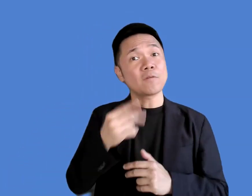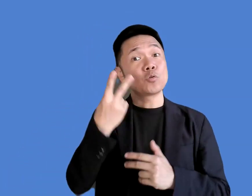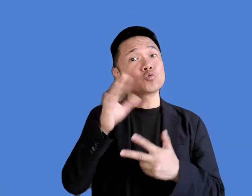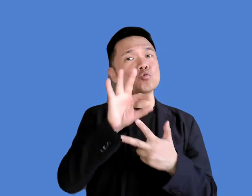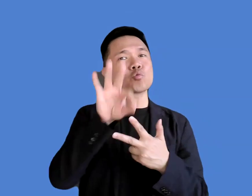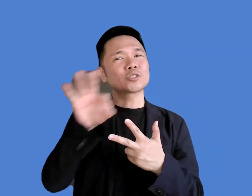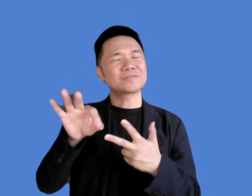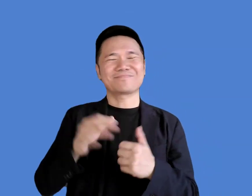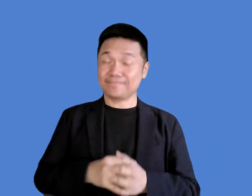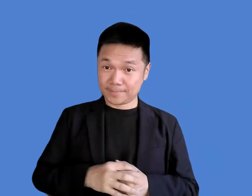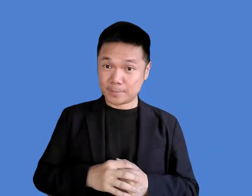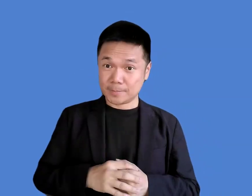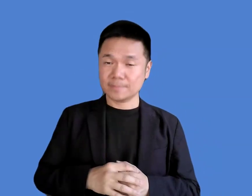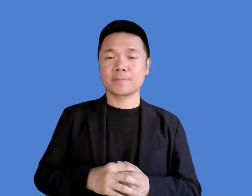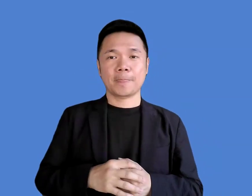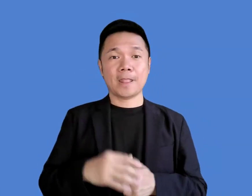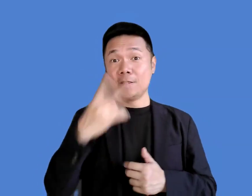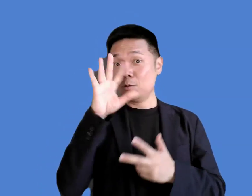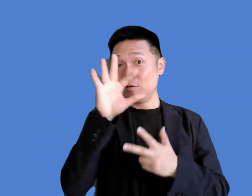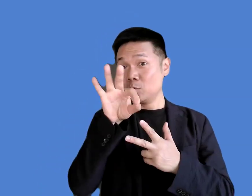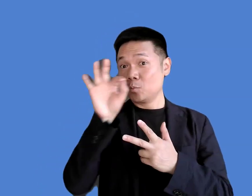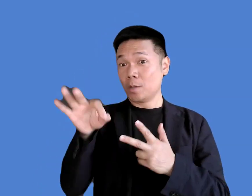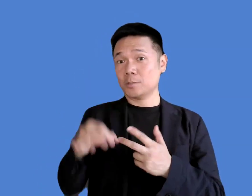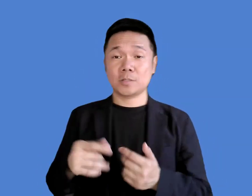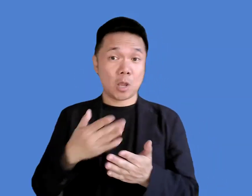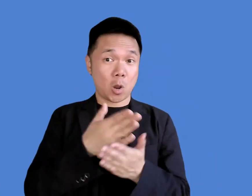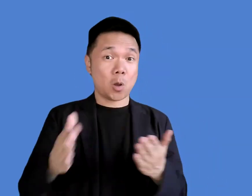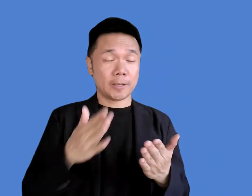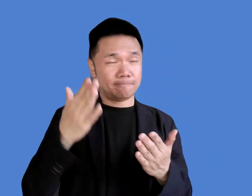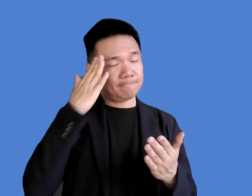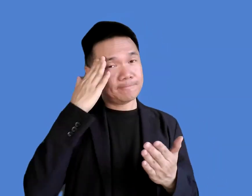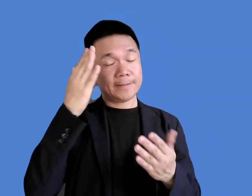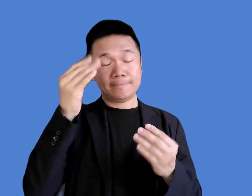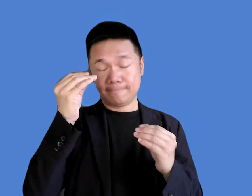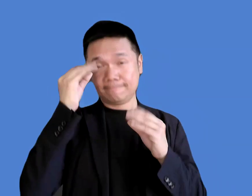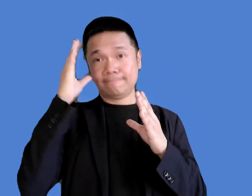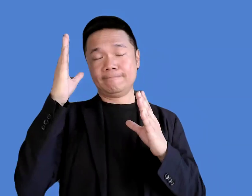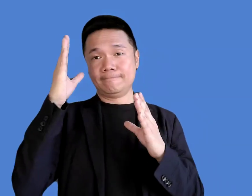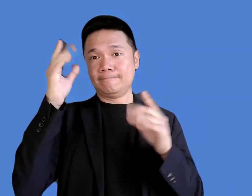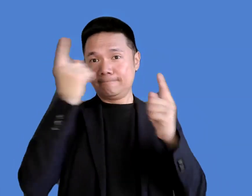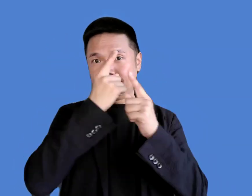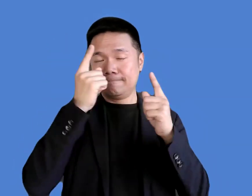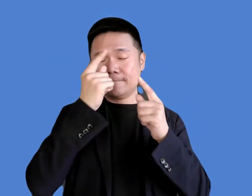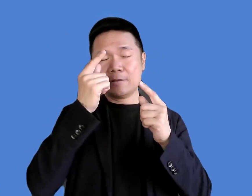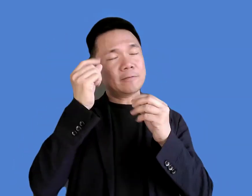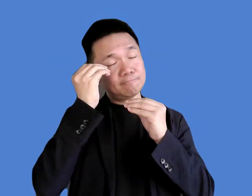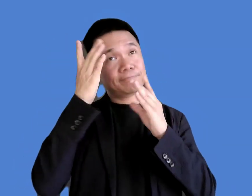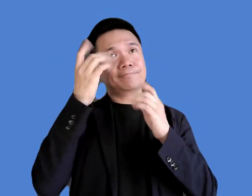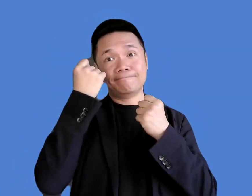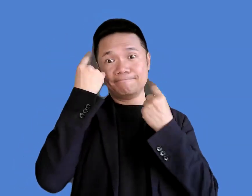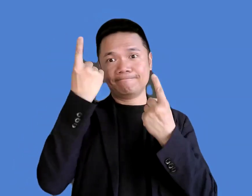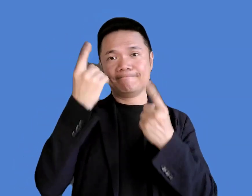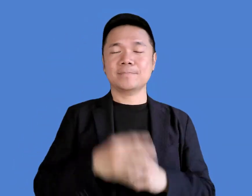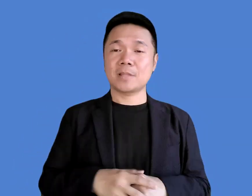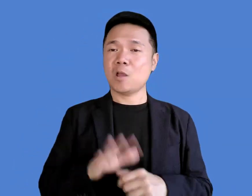for you. I'm gonna, split them into two so that the audience can better understand the learnings that you're about to share. So the